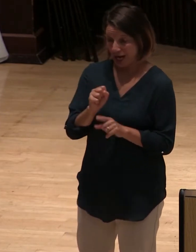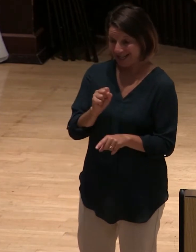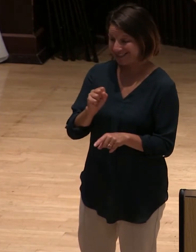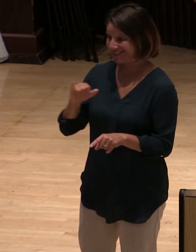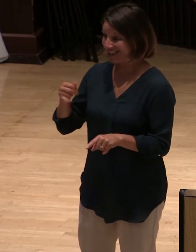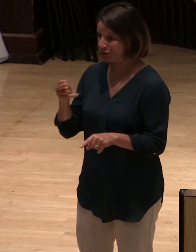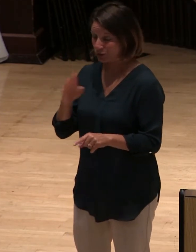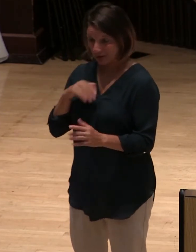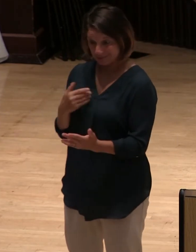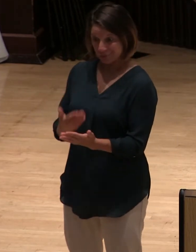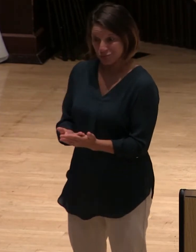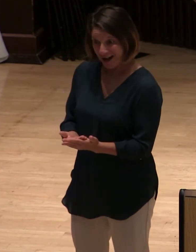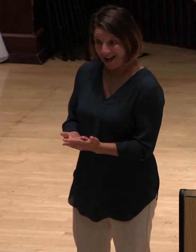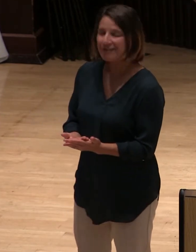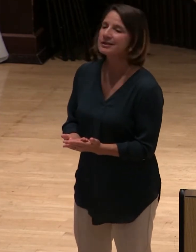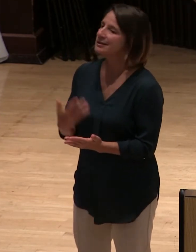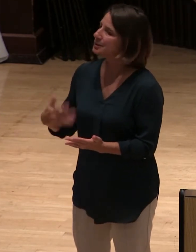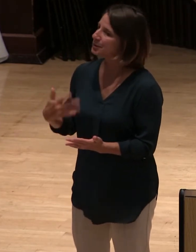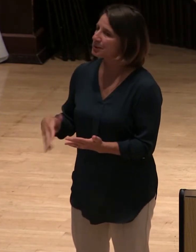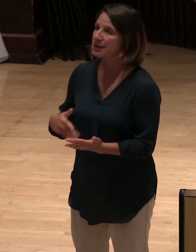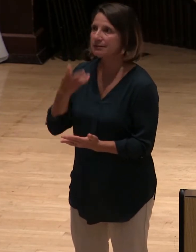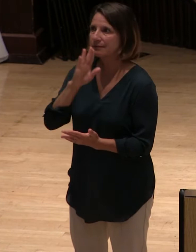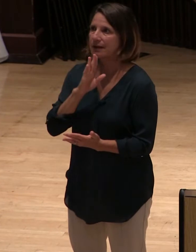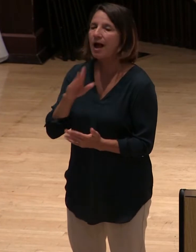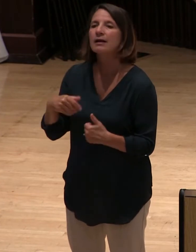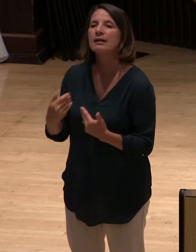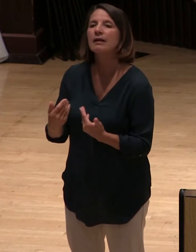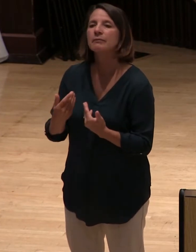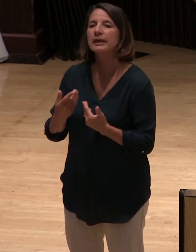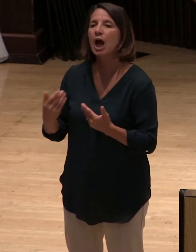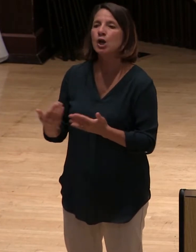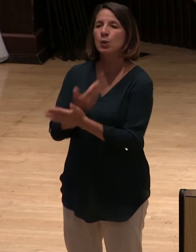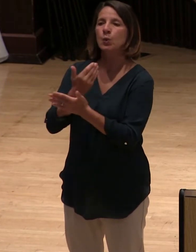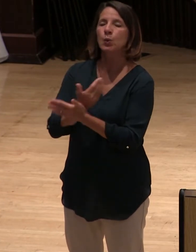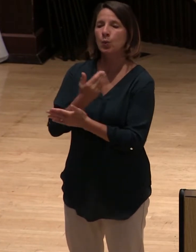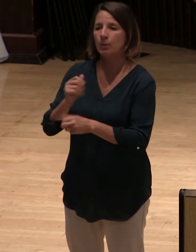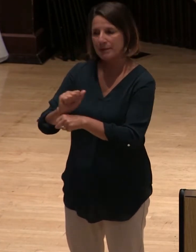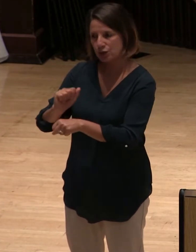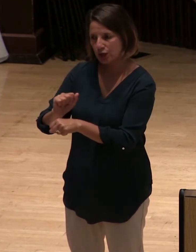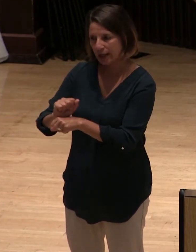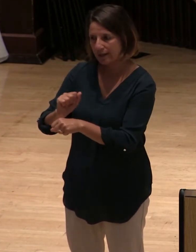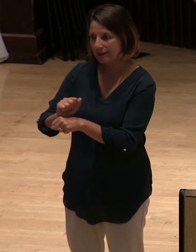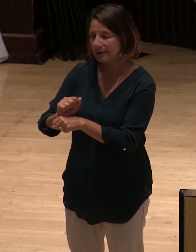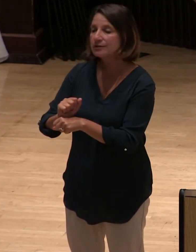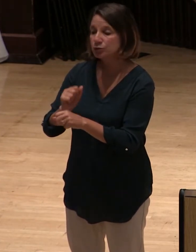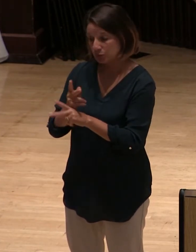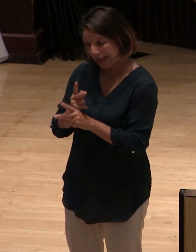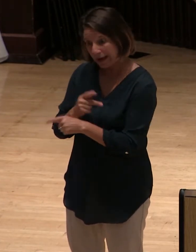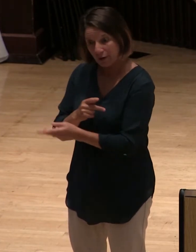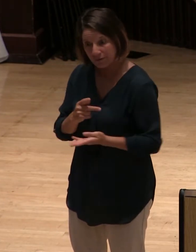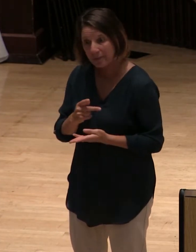mission in my life, to be their grandmother. And I take that very, very seriously.